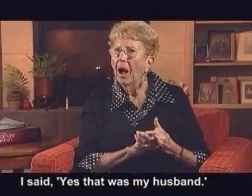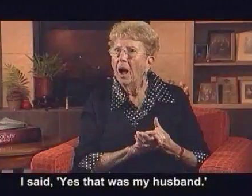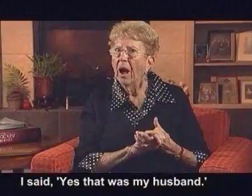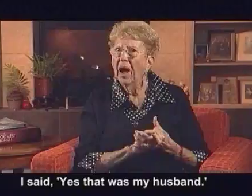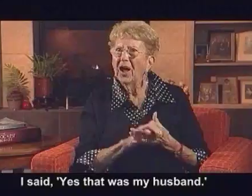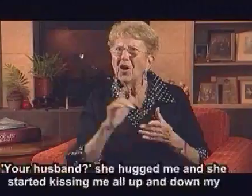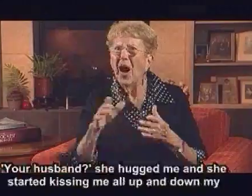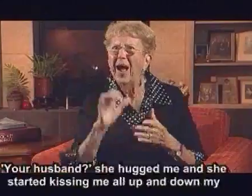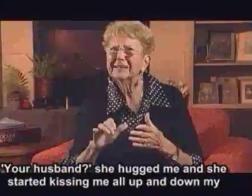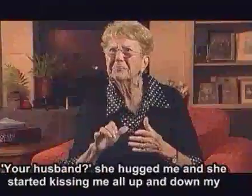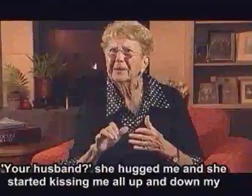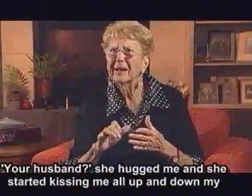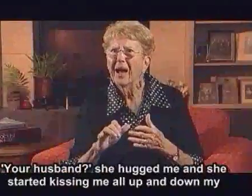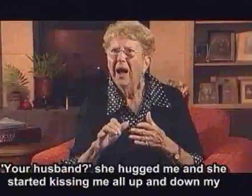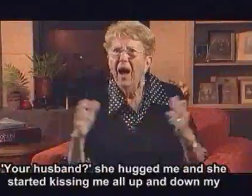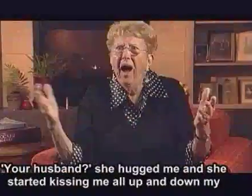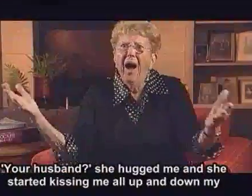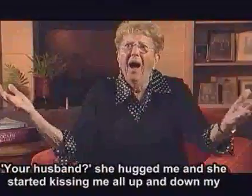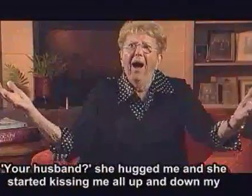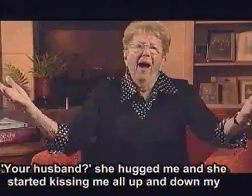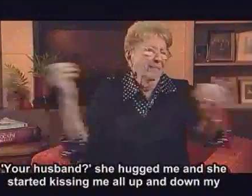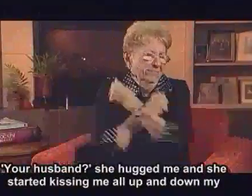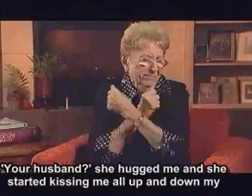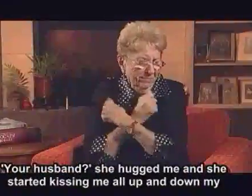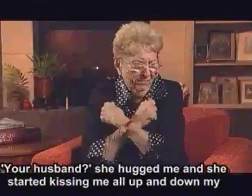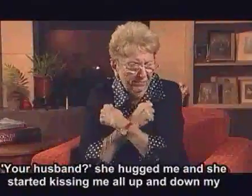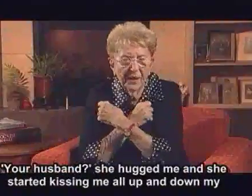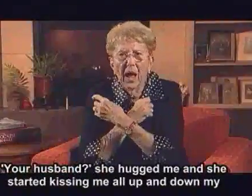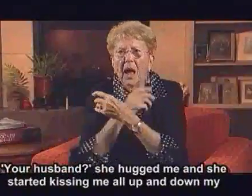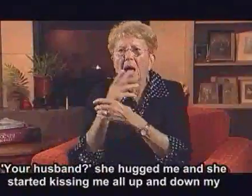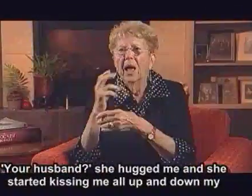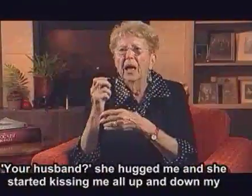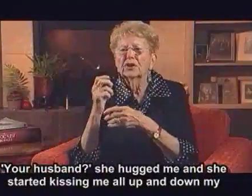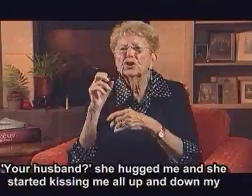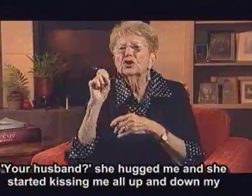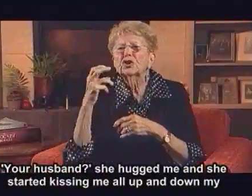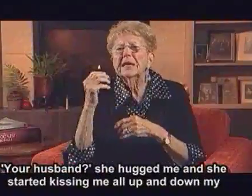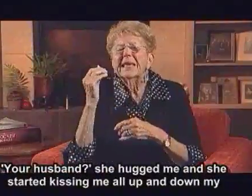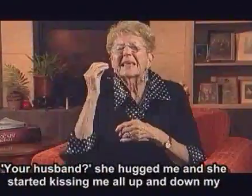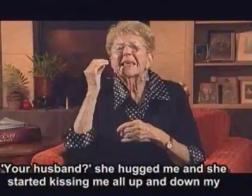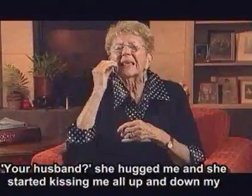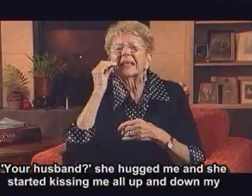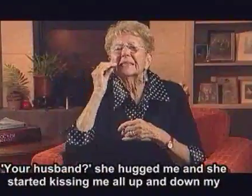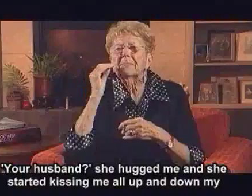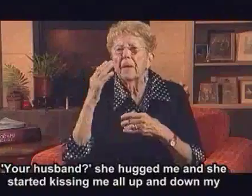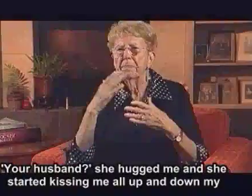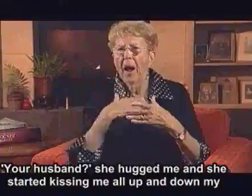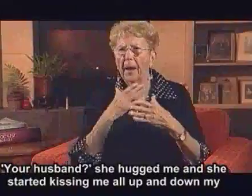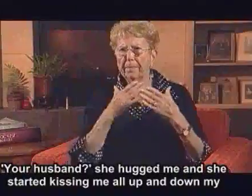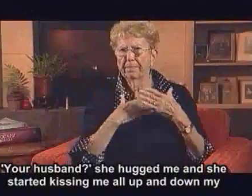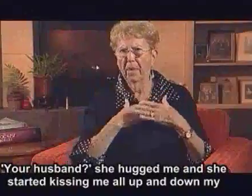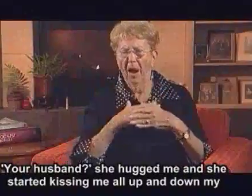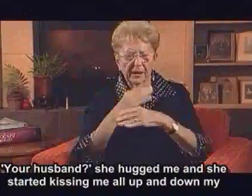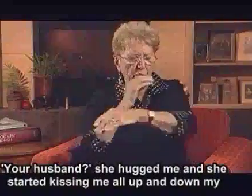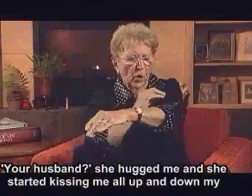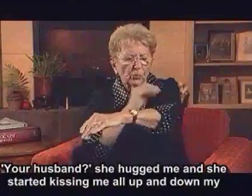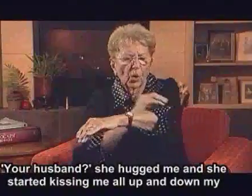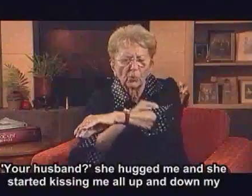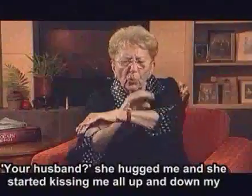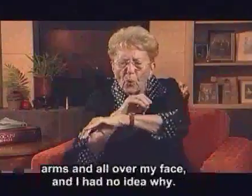my husband." "Your husband?" She hugged me, and she started kissing me all up and down